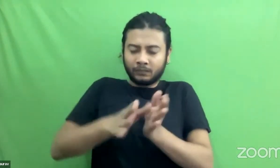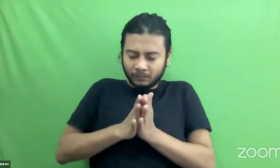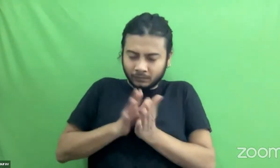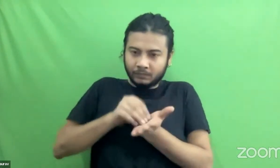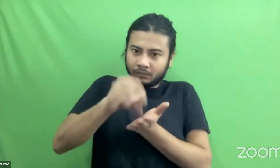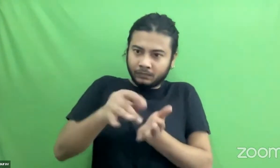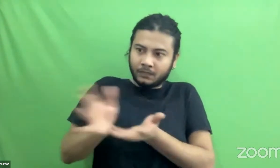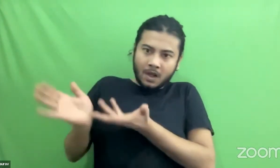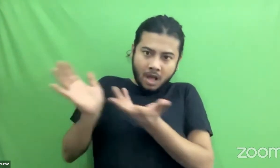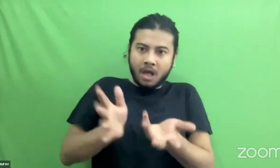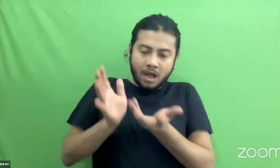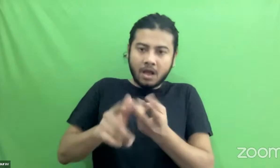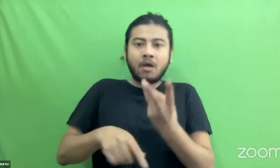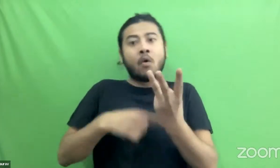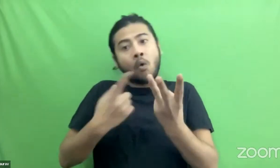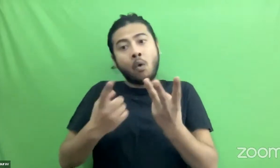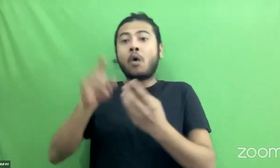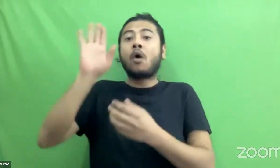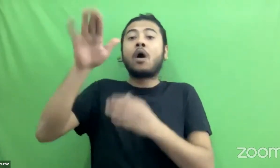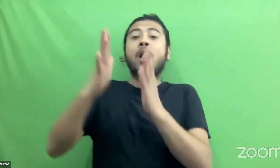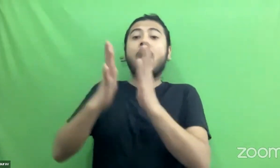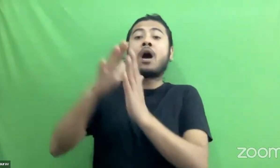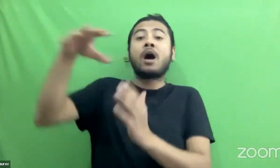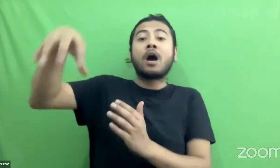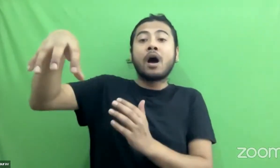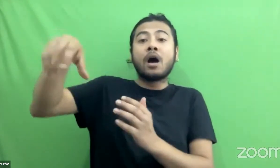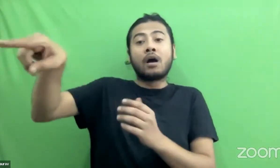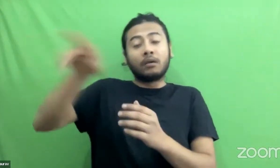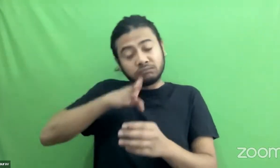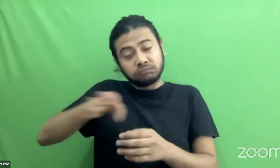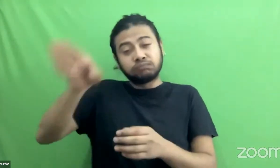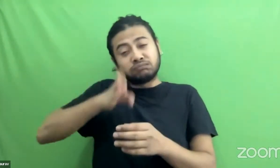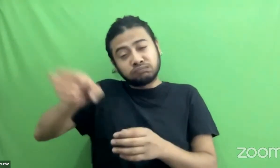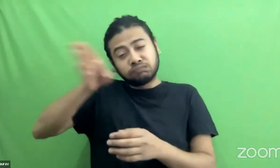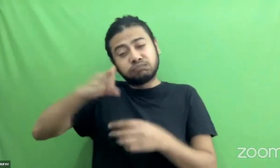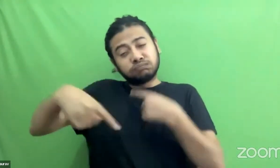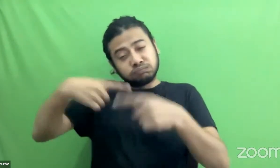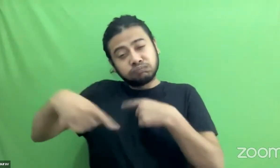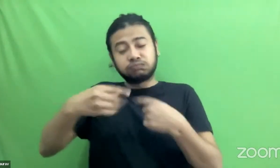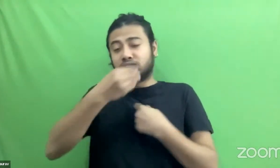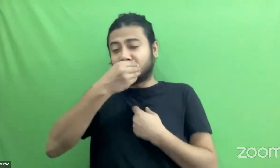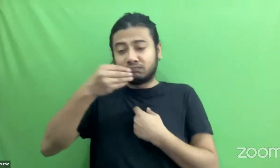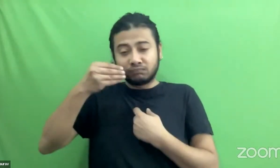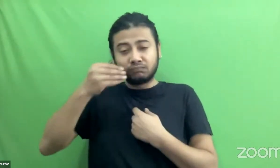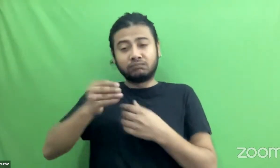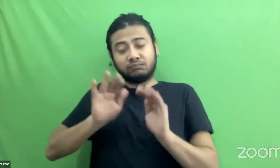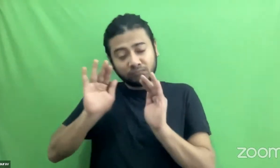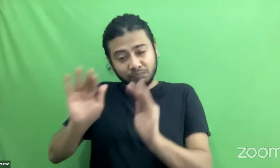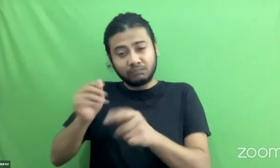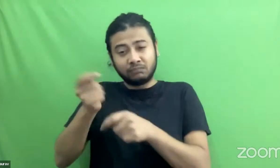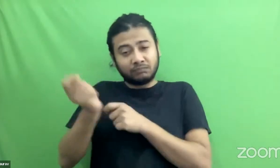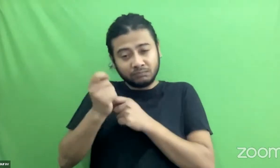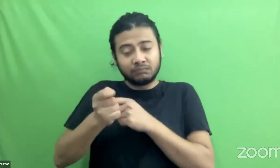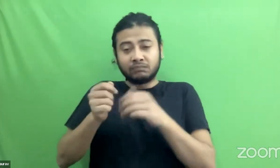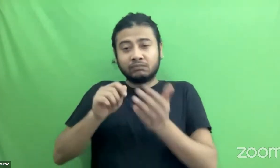But in this yuga, we cannot do all those things because one, our life is very short. We are not very